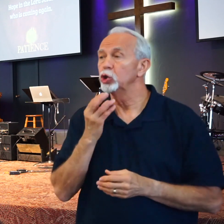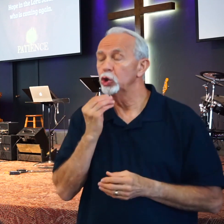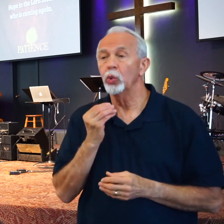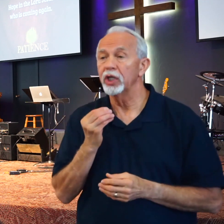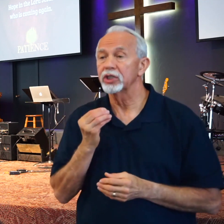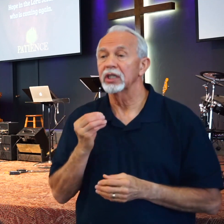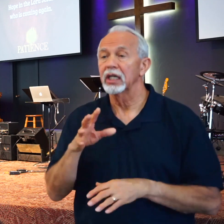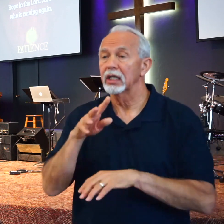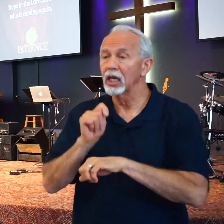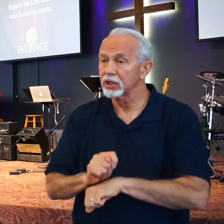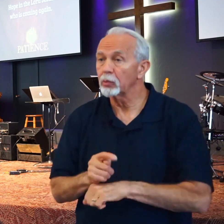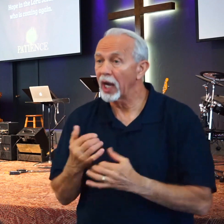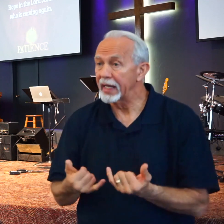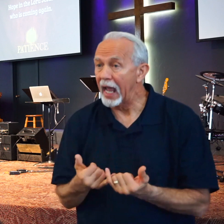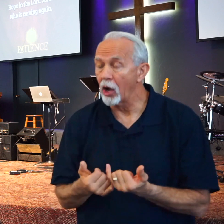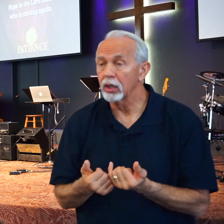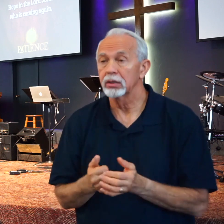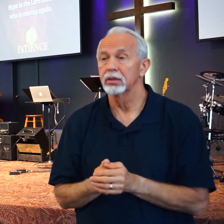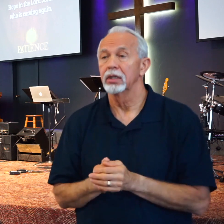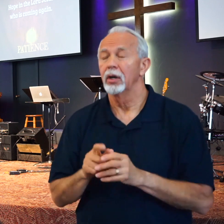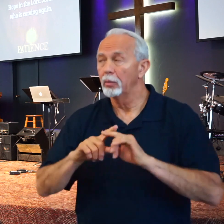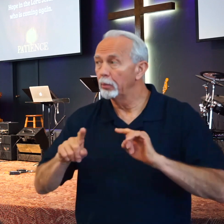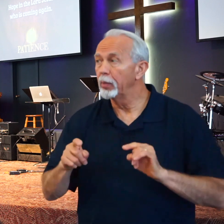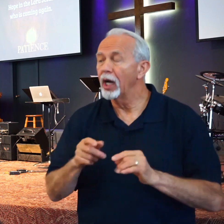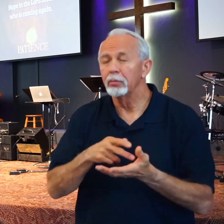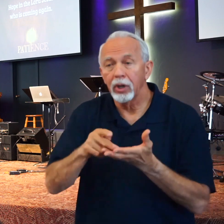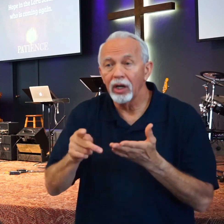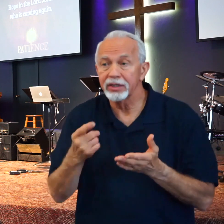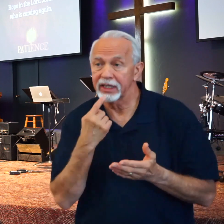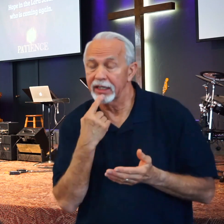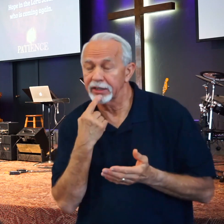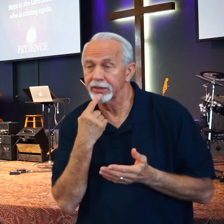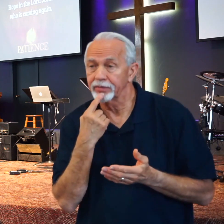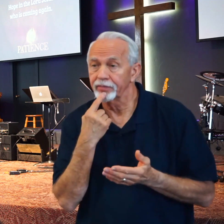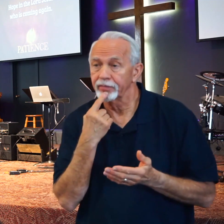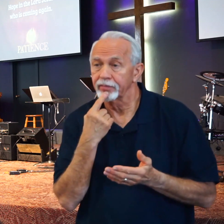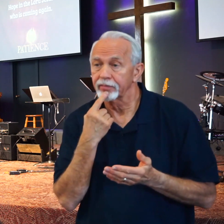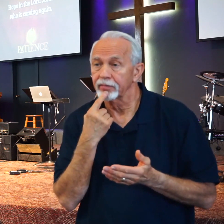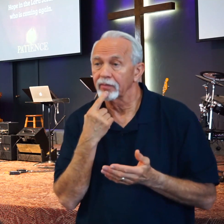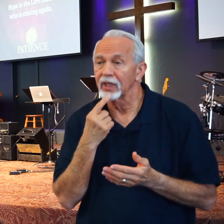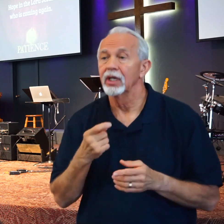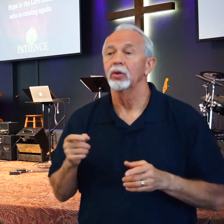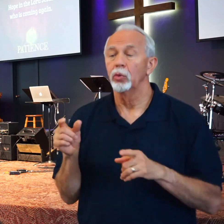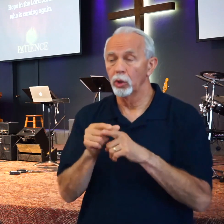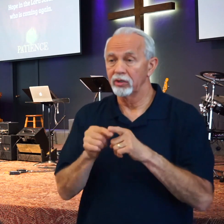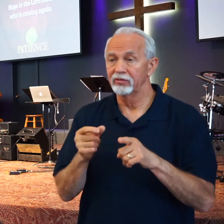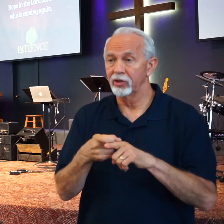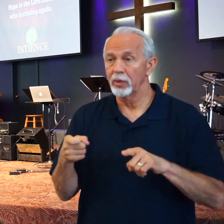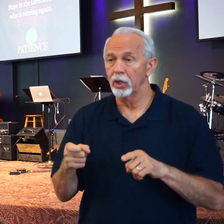now. But Paul clears it up for us with a direct word from the Lord.